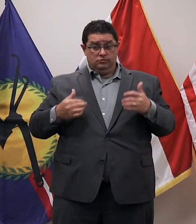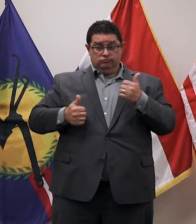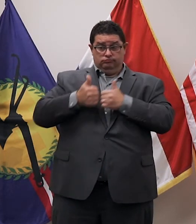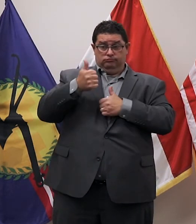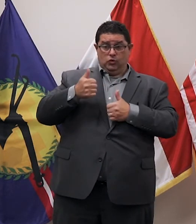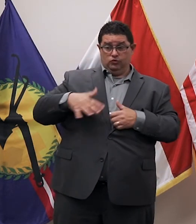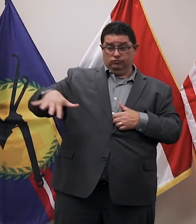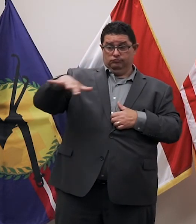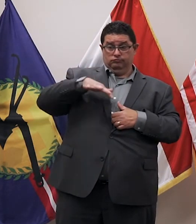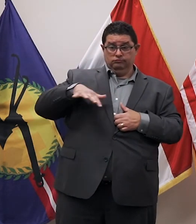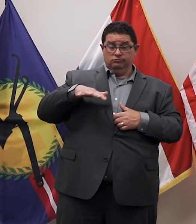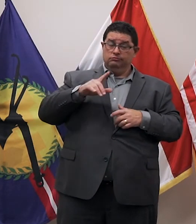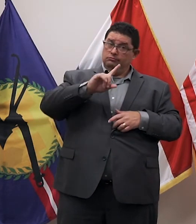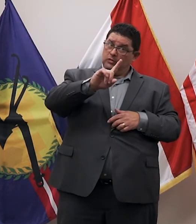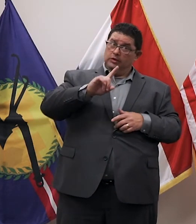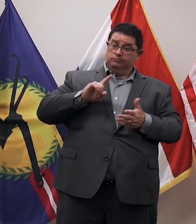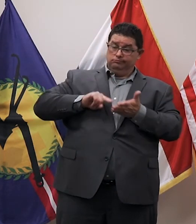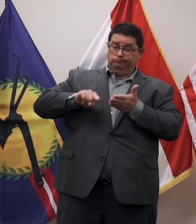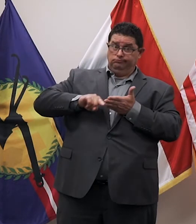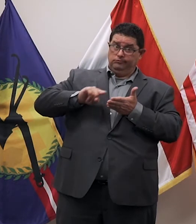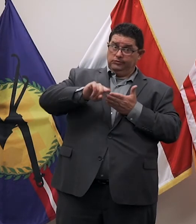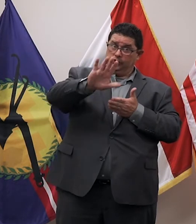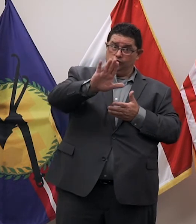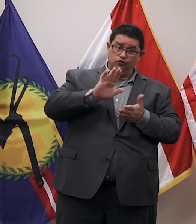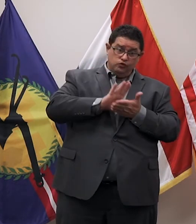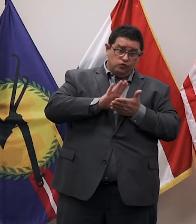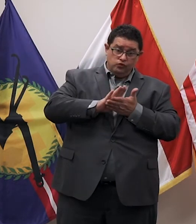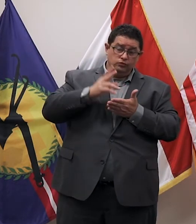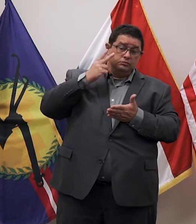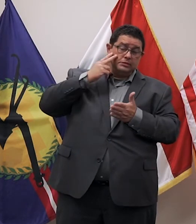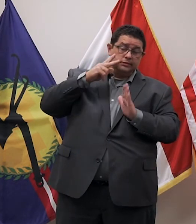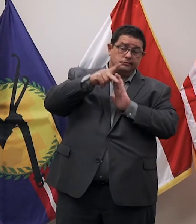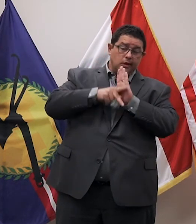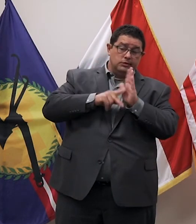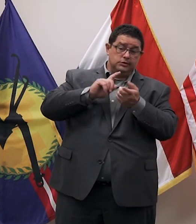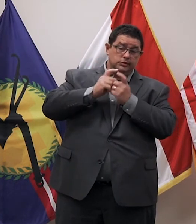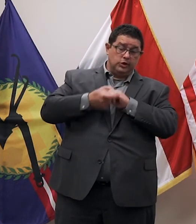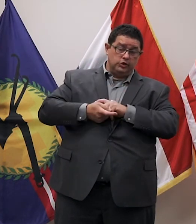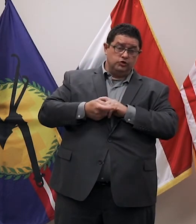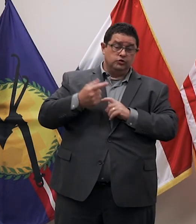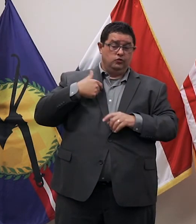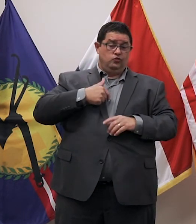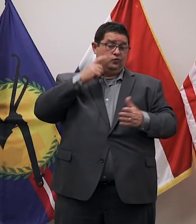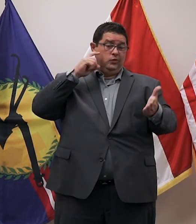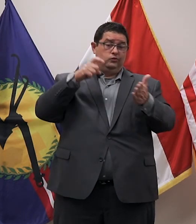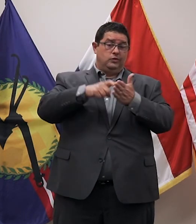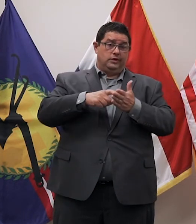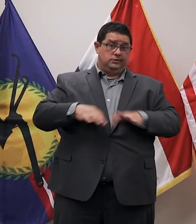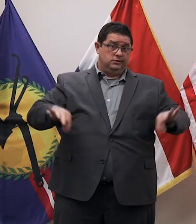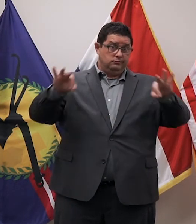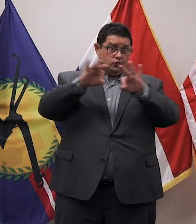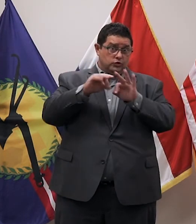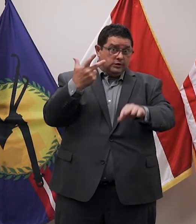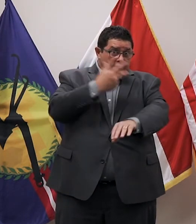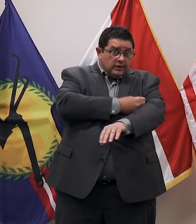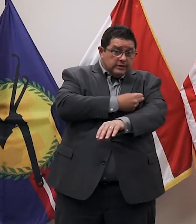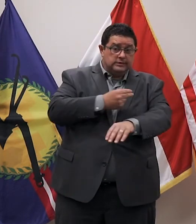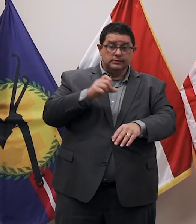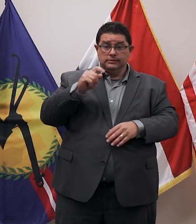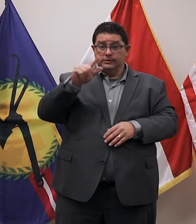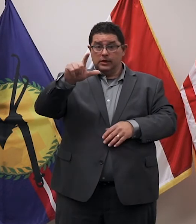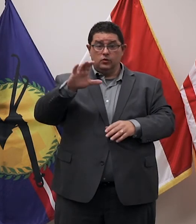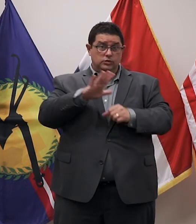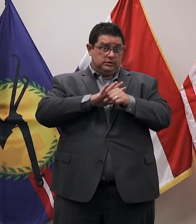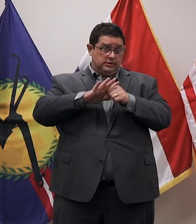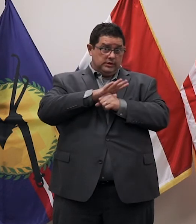places, but I would encourage you to check with your schools and see if their policy will be changing. But we recognize the importance of getting a vaccine, and St. Louis County is